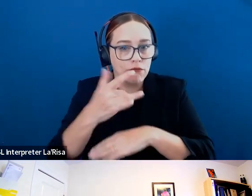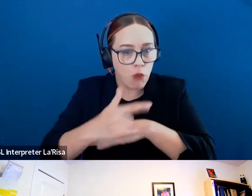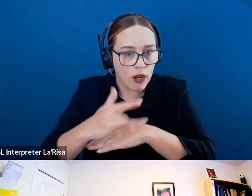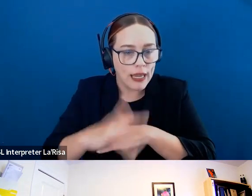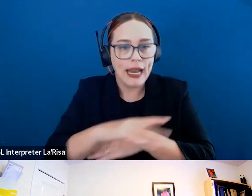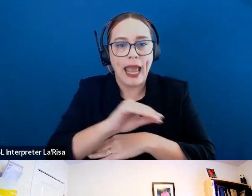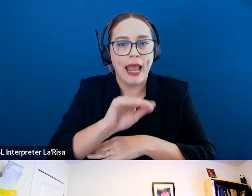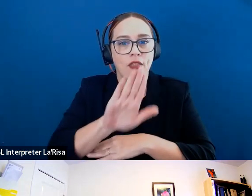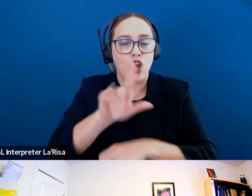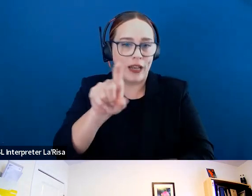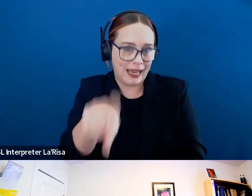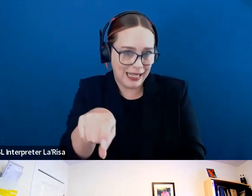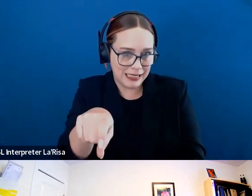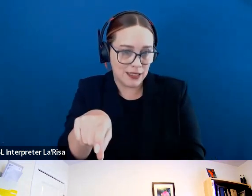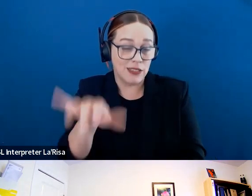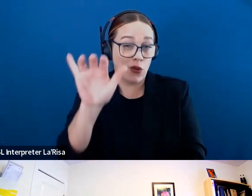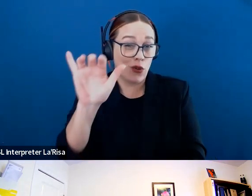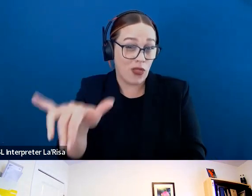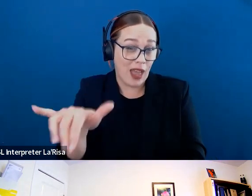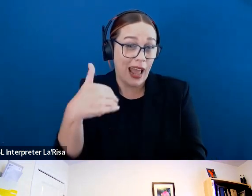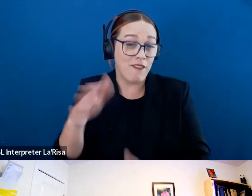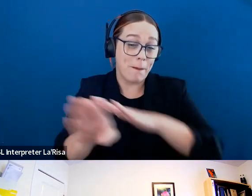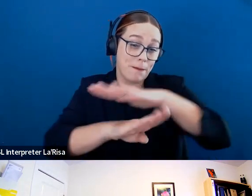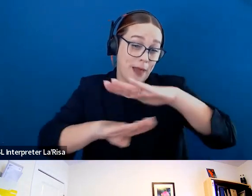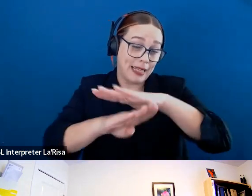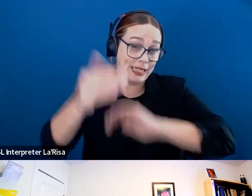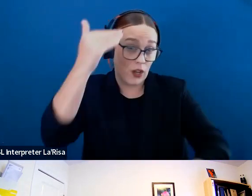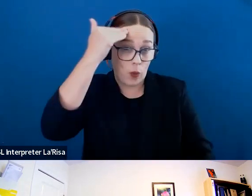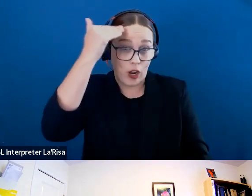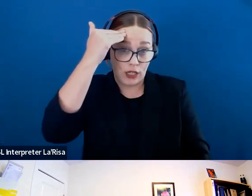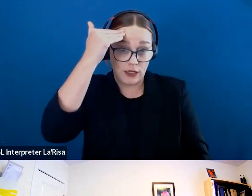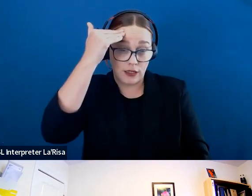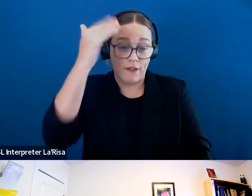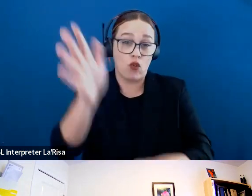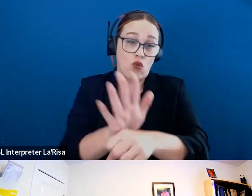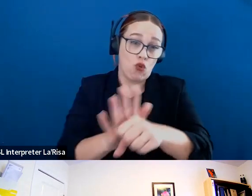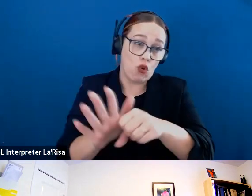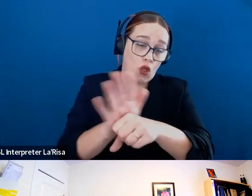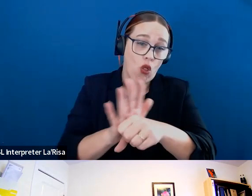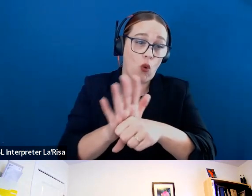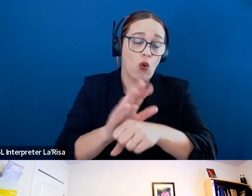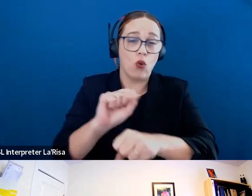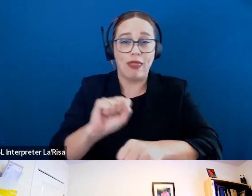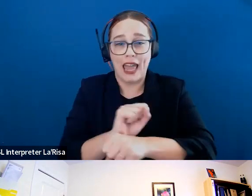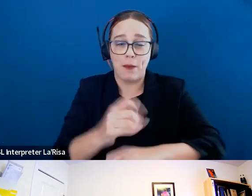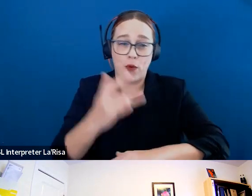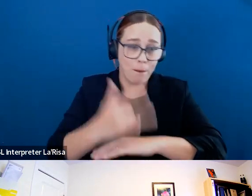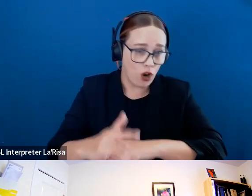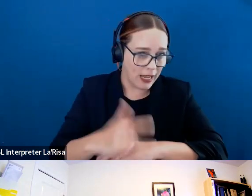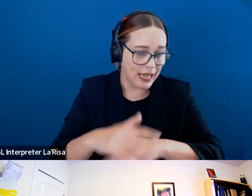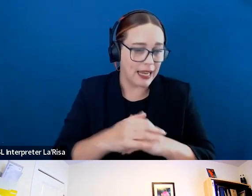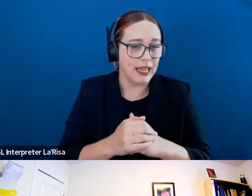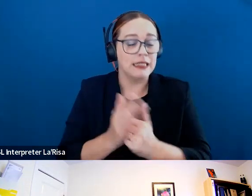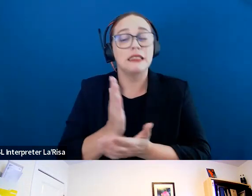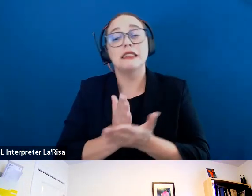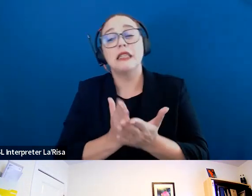this particular CIL has some basic awareness of the local labor market. They have some awareness of employment opportunities for people